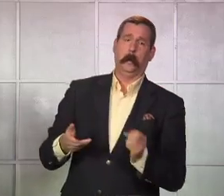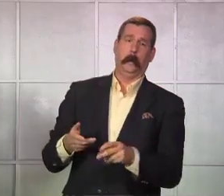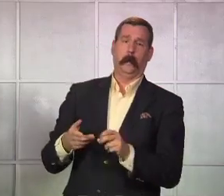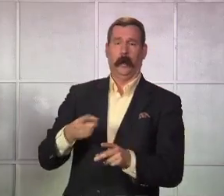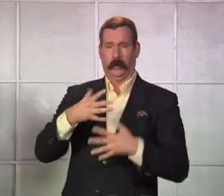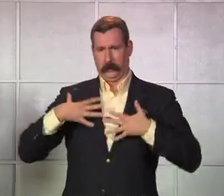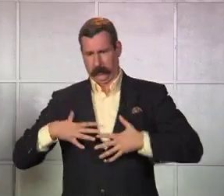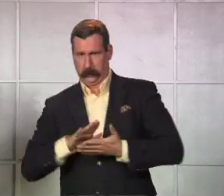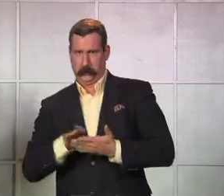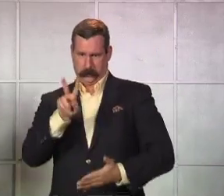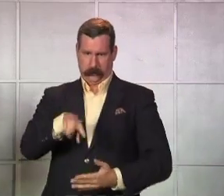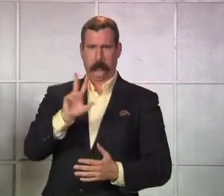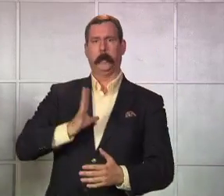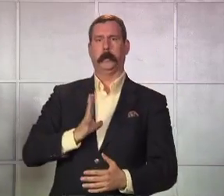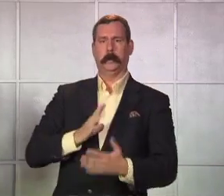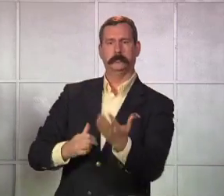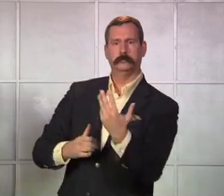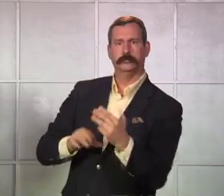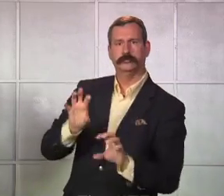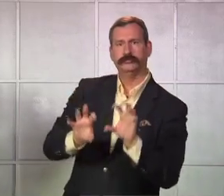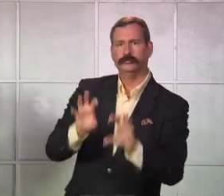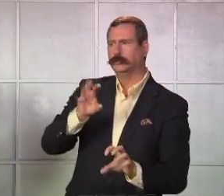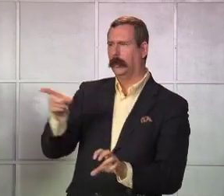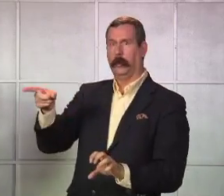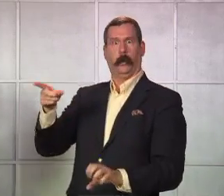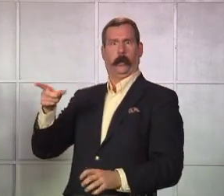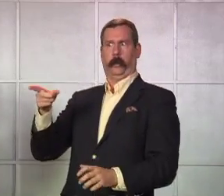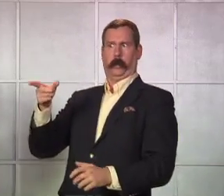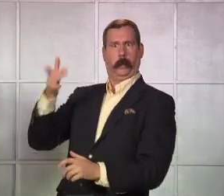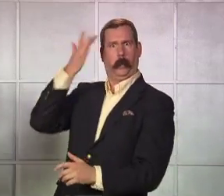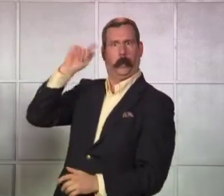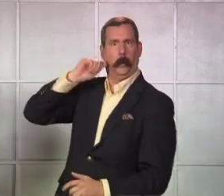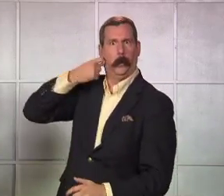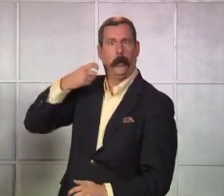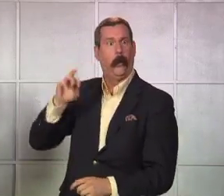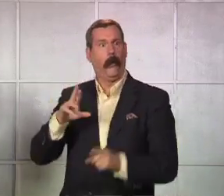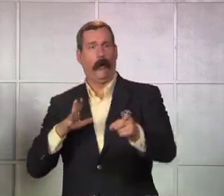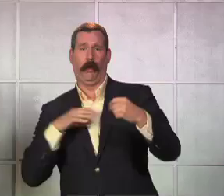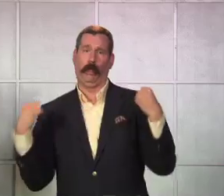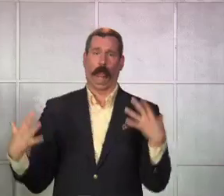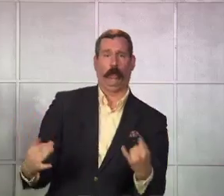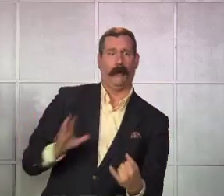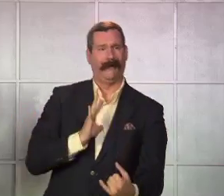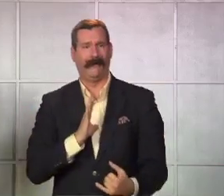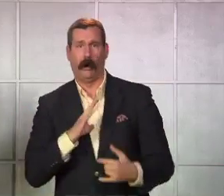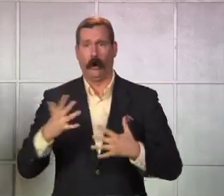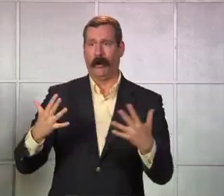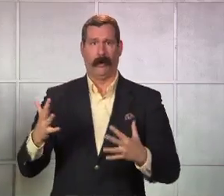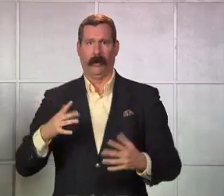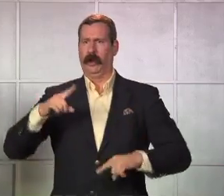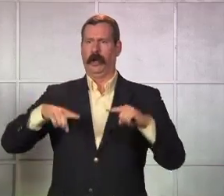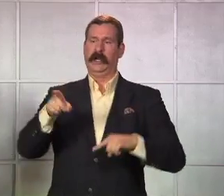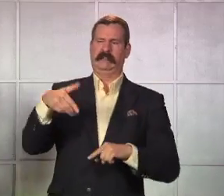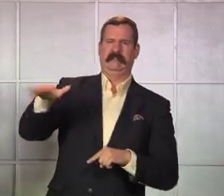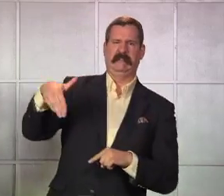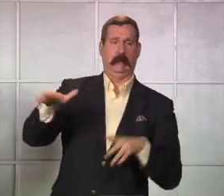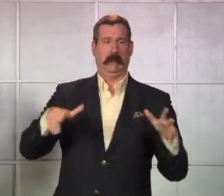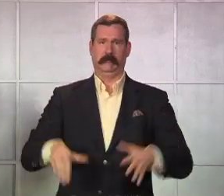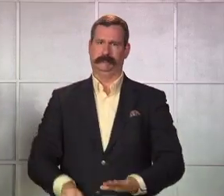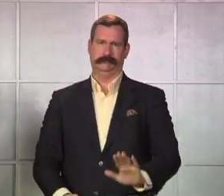people. Some people only want to have a relationship with people who are rich or smart, who have expensive clothes, or who are handsome or important. That is